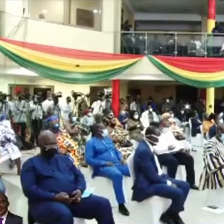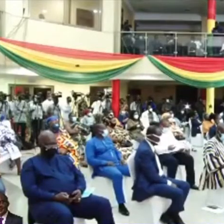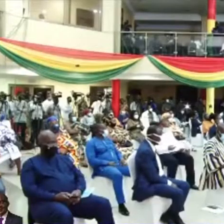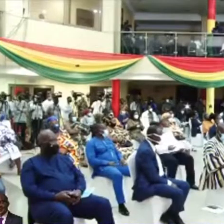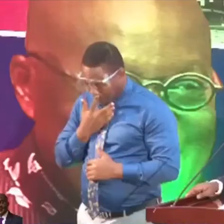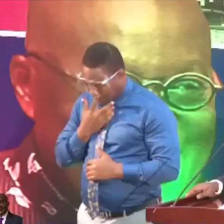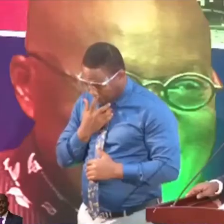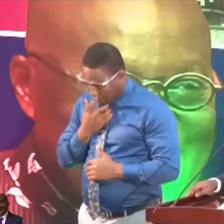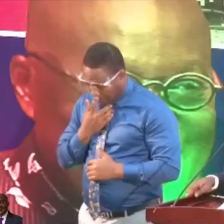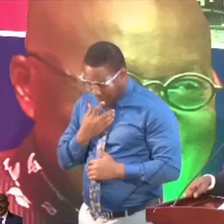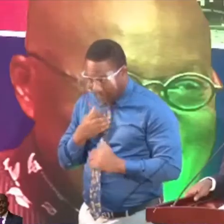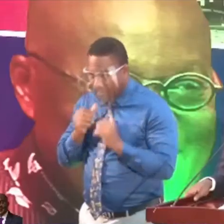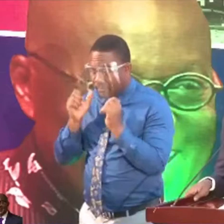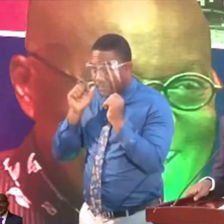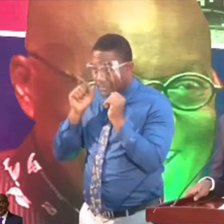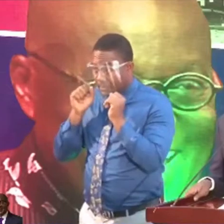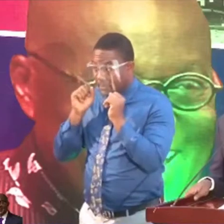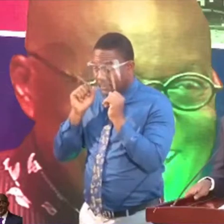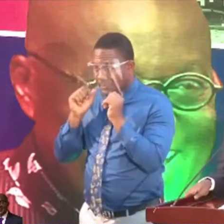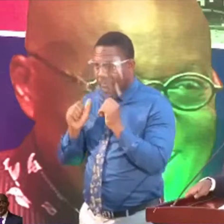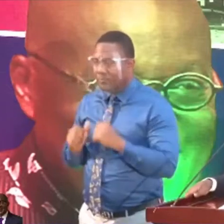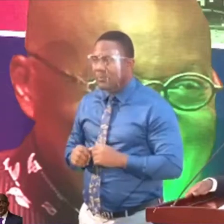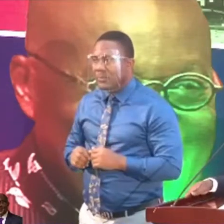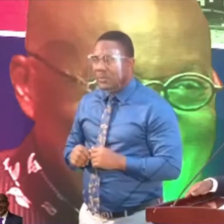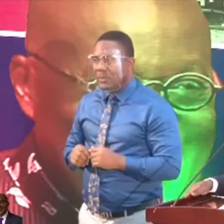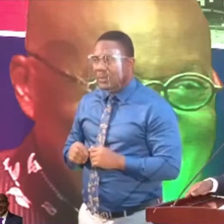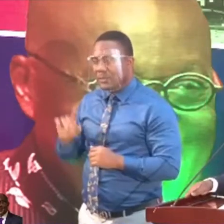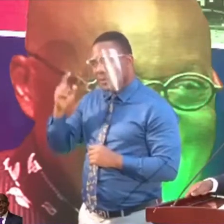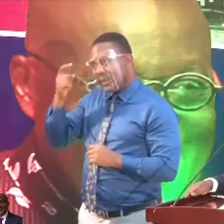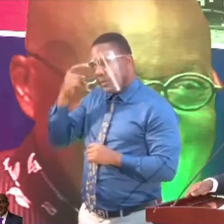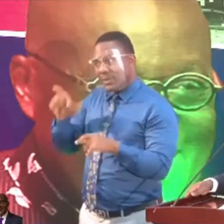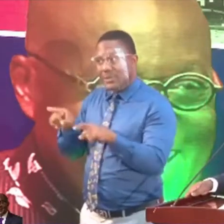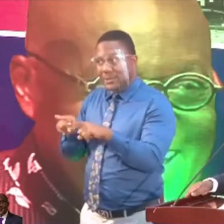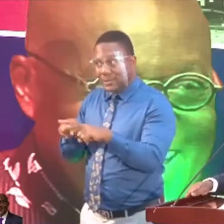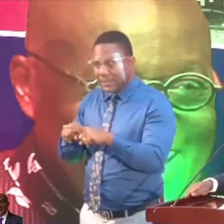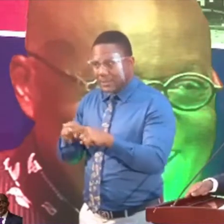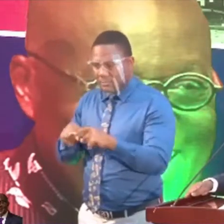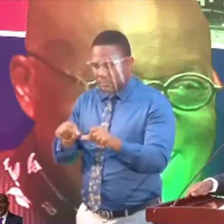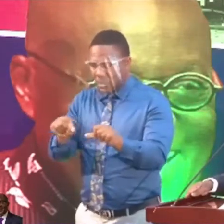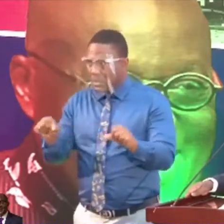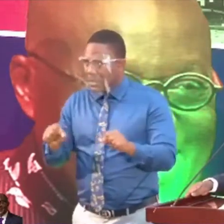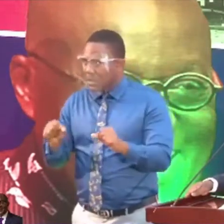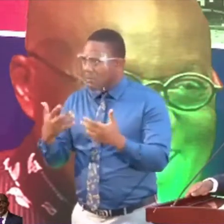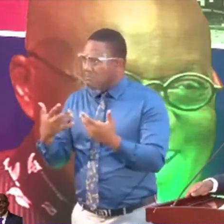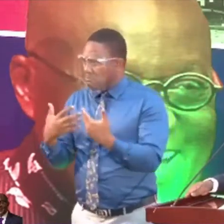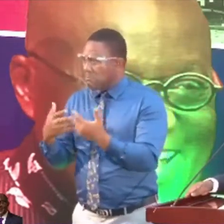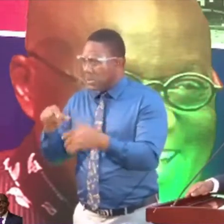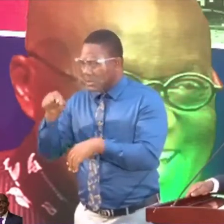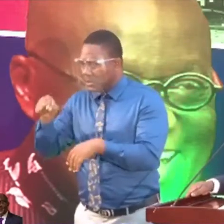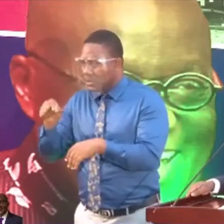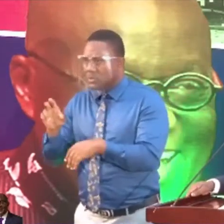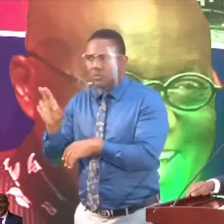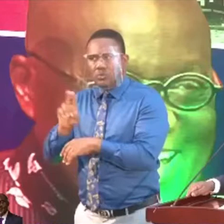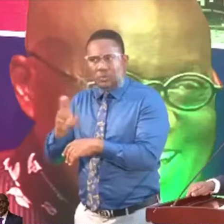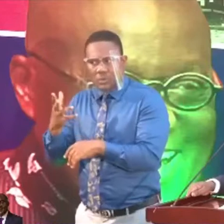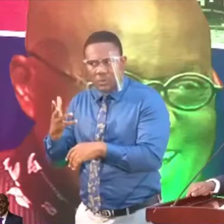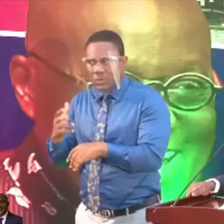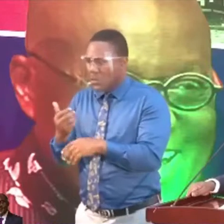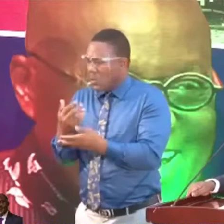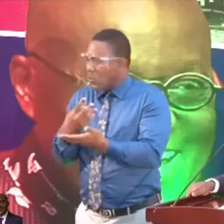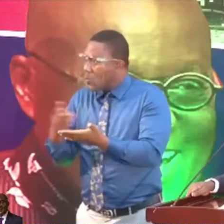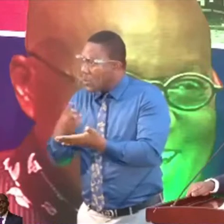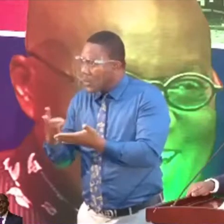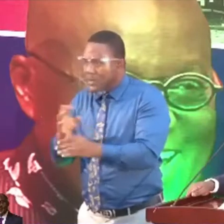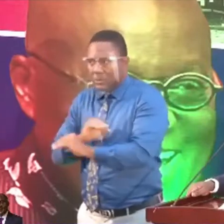Government has also established 3 greenhouse training centers with commercial components, such as a